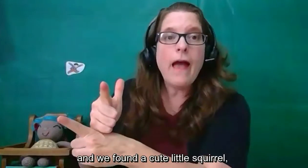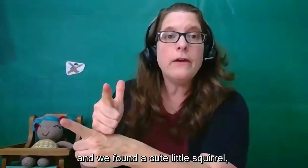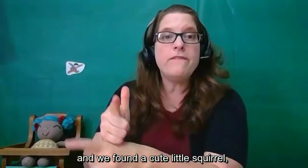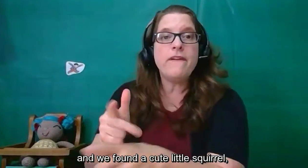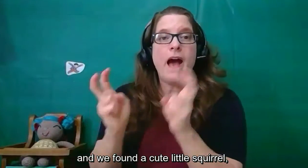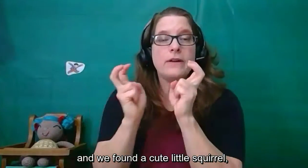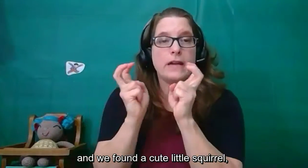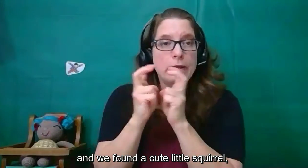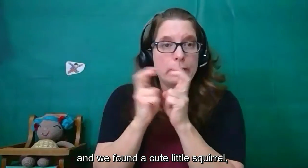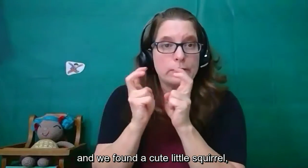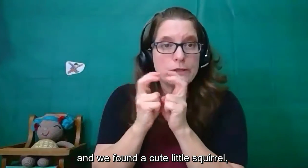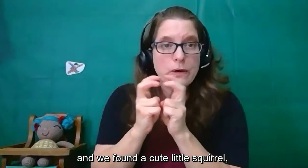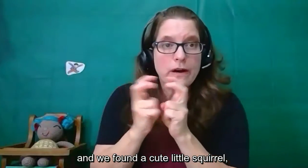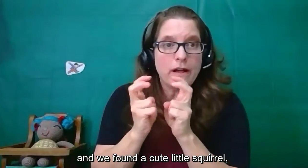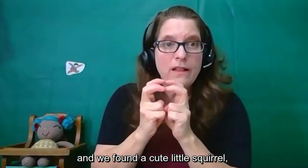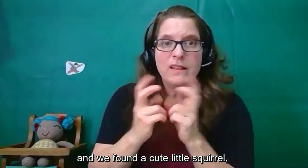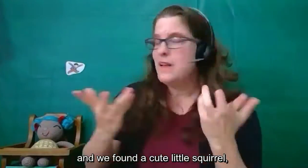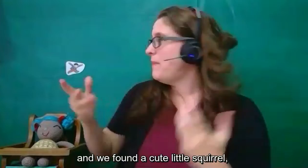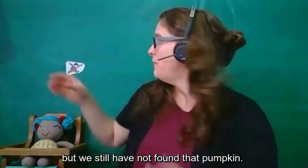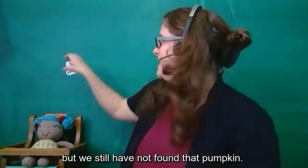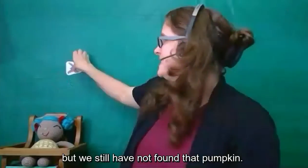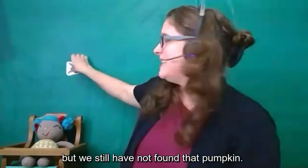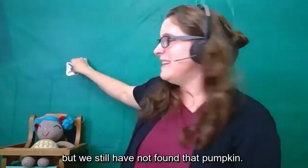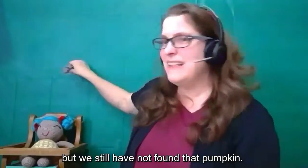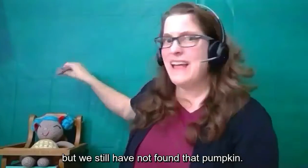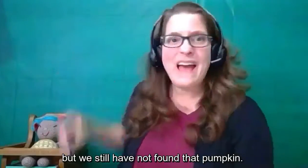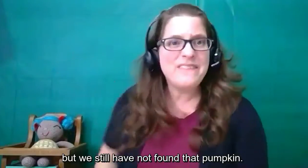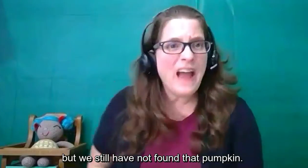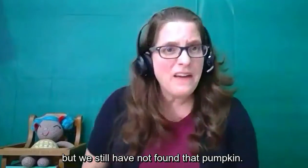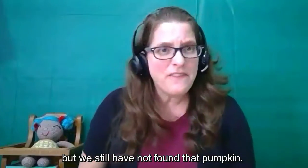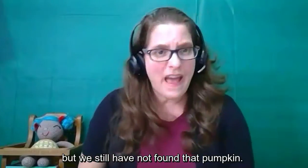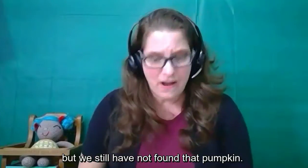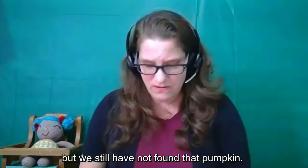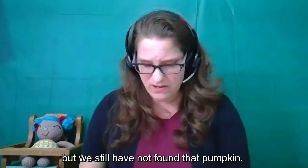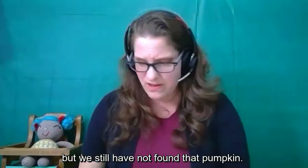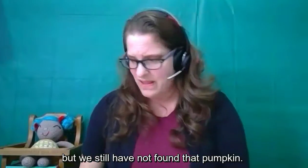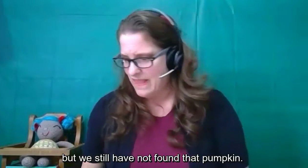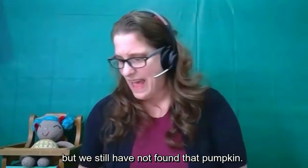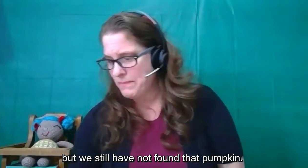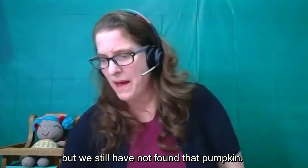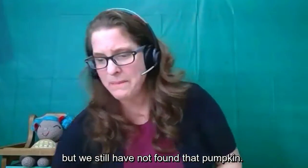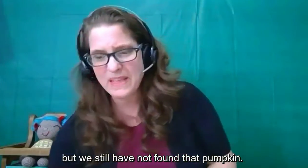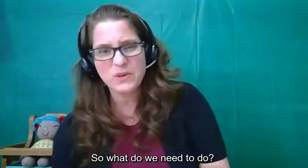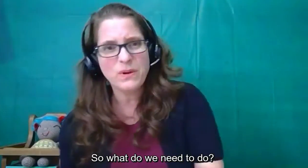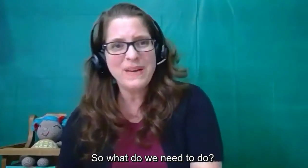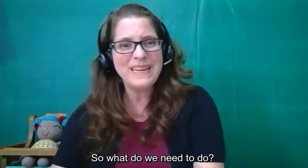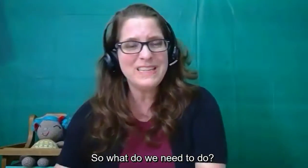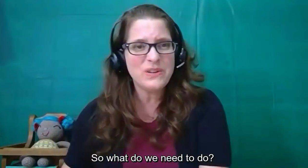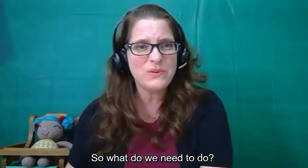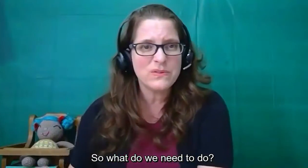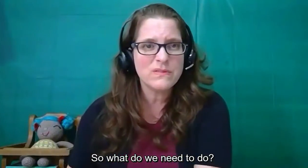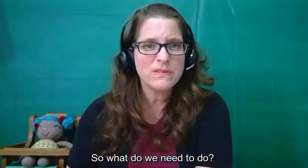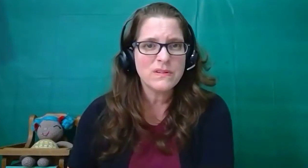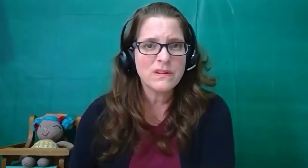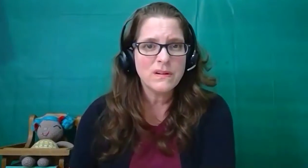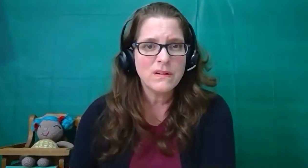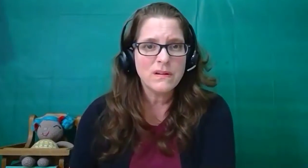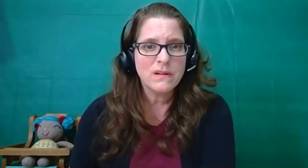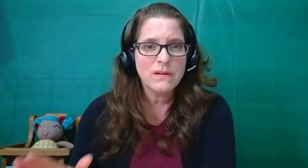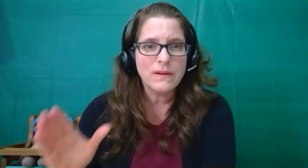we found a cute little squirrel, but we still have not found that pumpkin. So what do we need to do? We need to